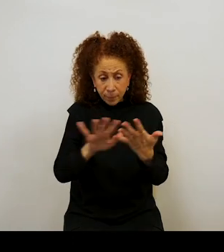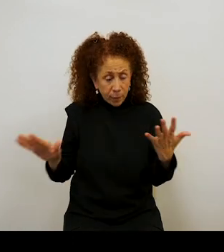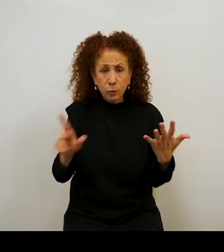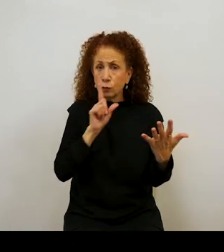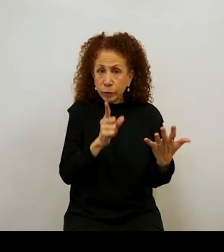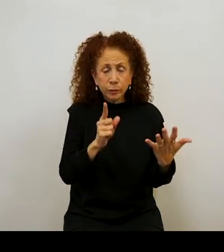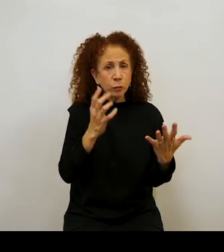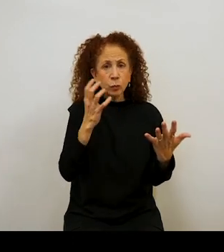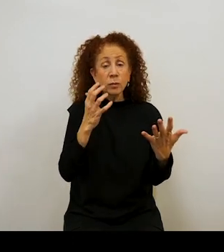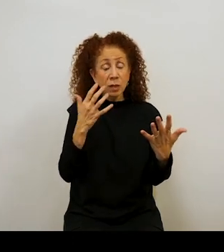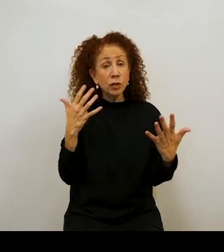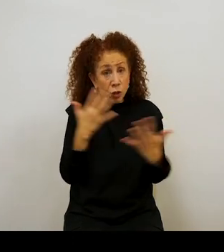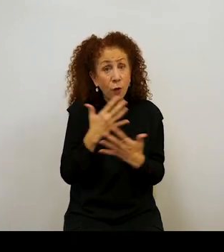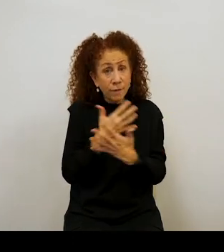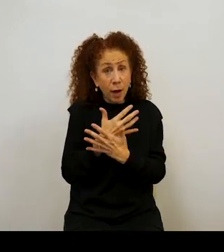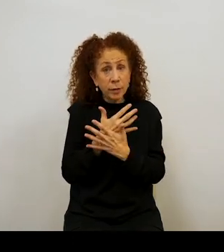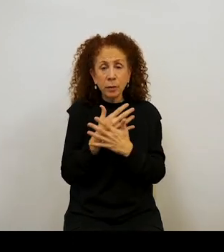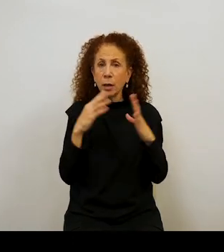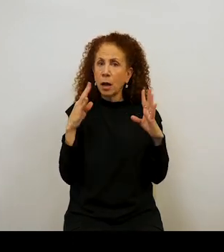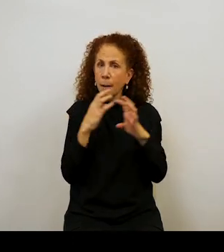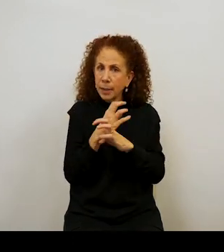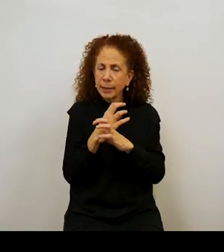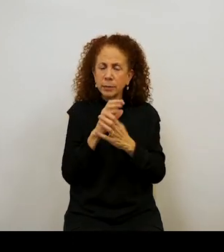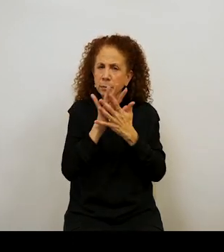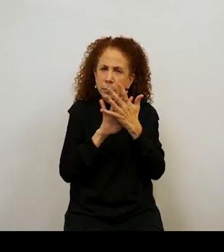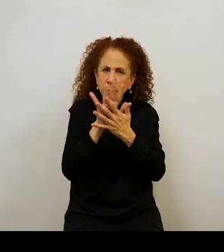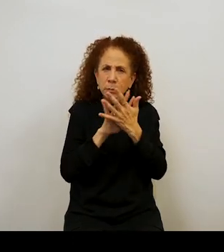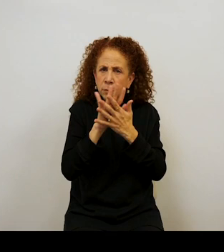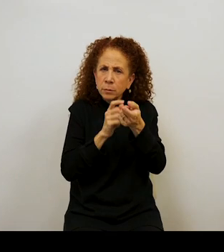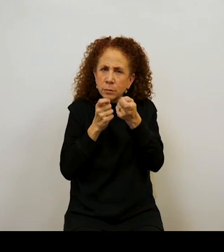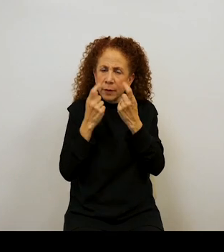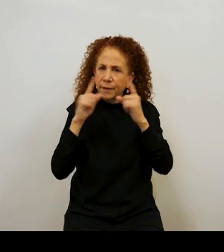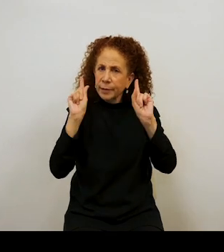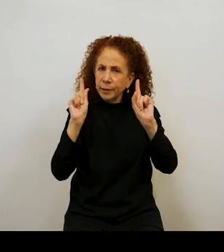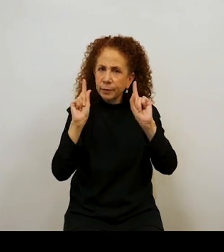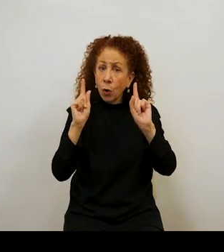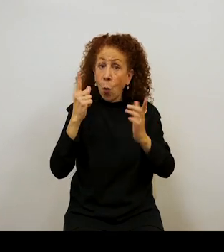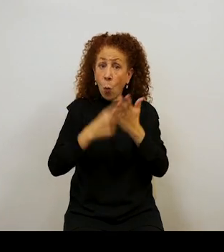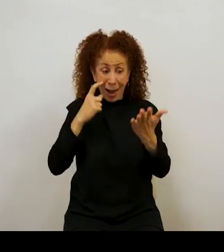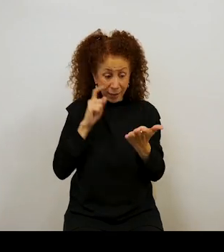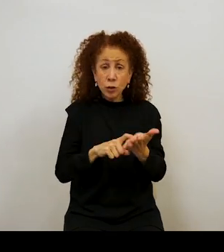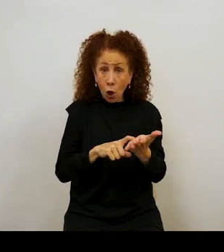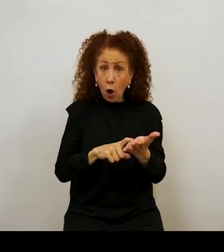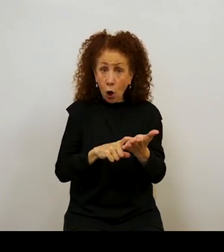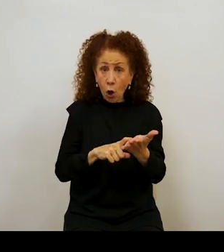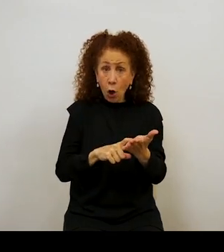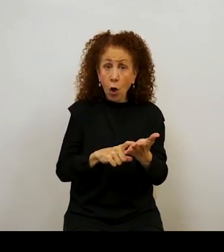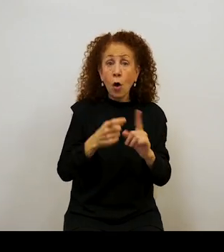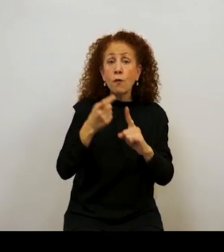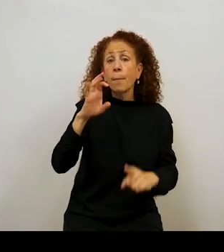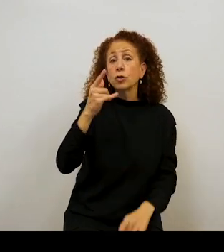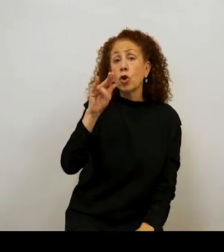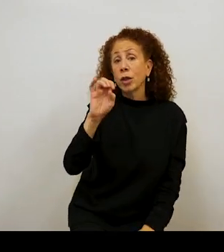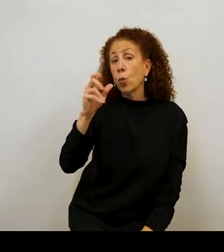really terrifyingly complex and nuanced and effective. Because what I saw looking at the Charlie Winter story